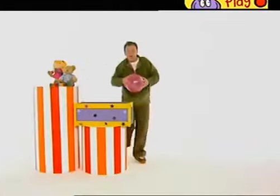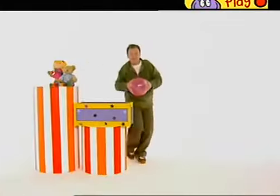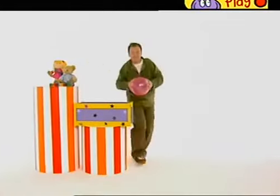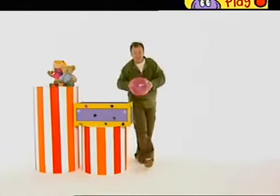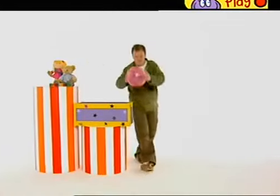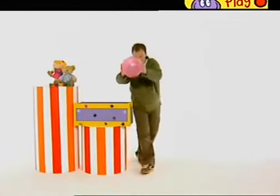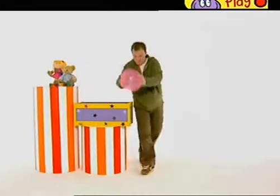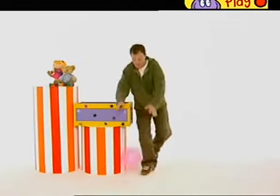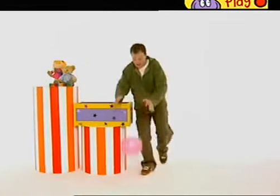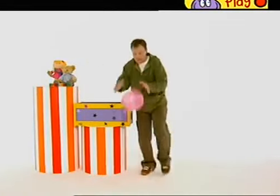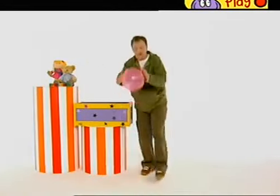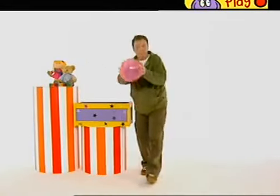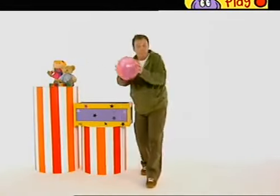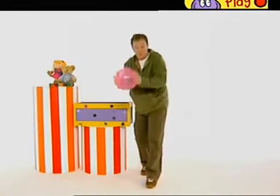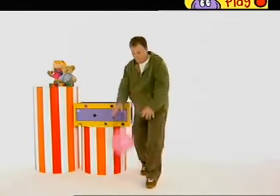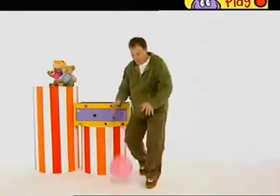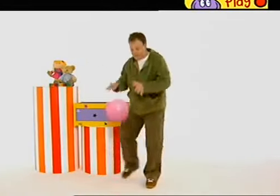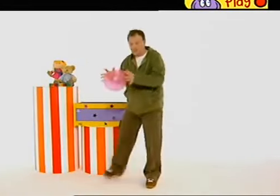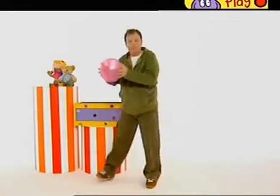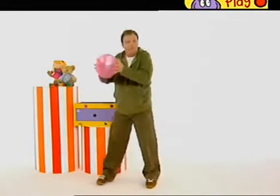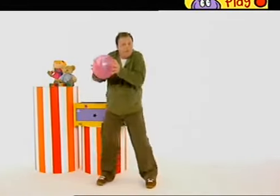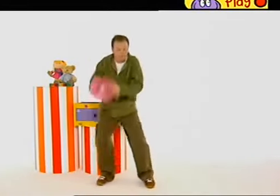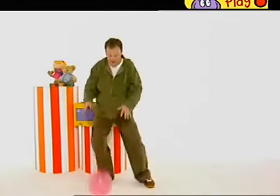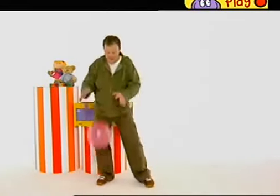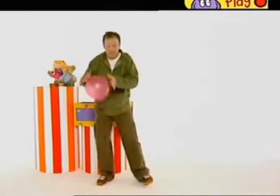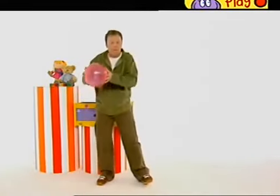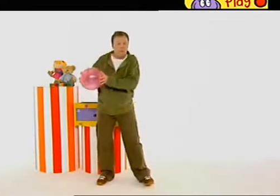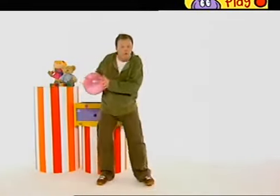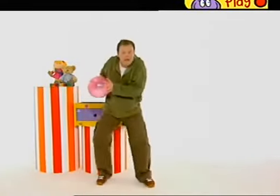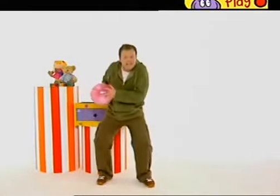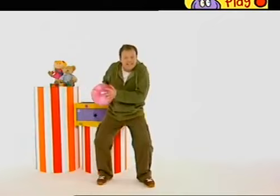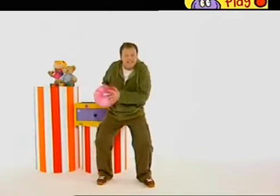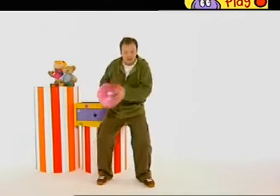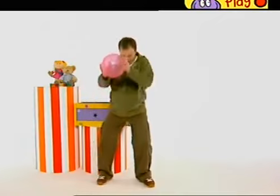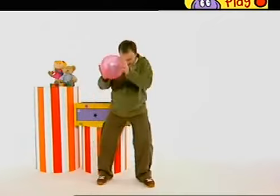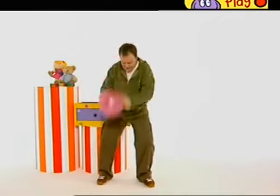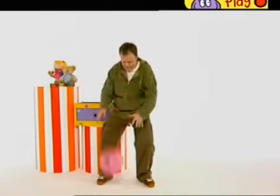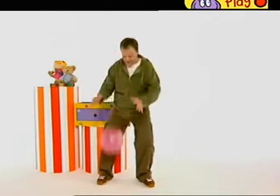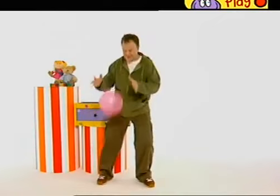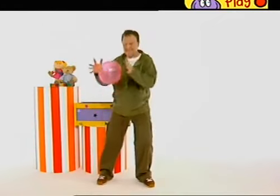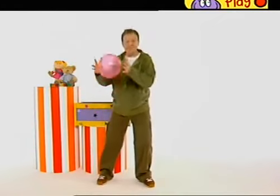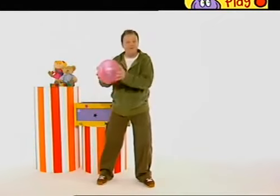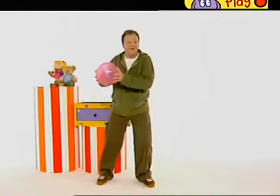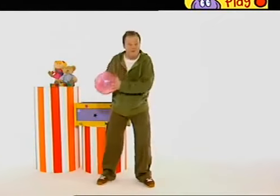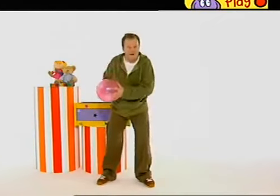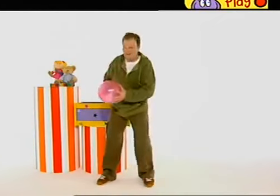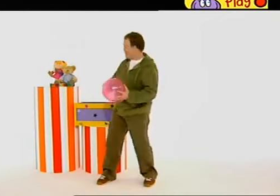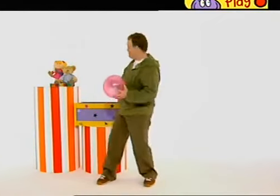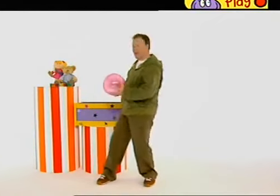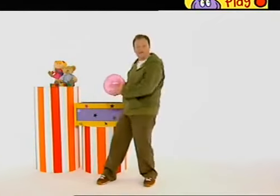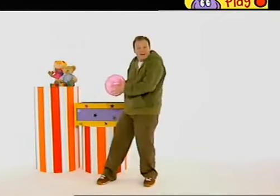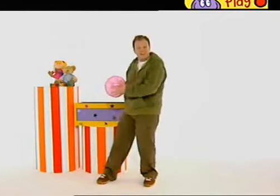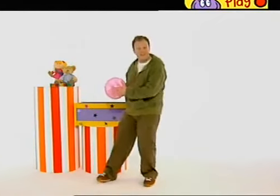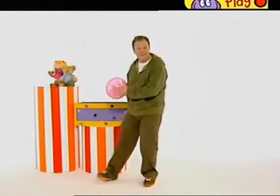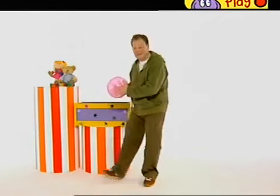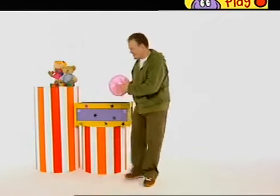This is the way we bounce the ball, bounce the ball, bounce the ball. This is the way we bounce the ball when we play with our